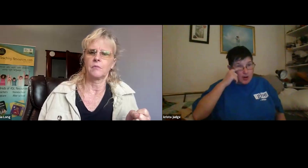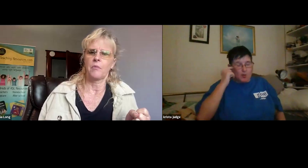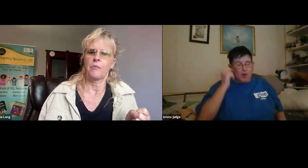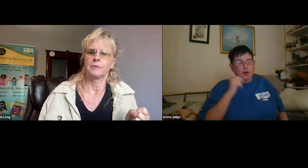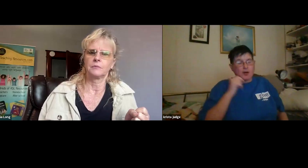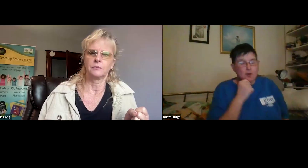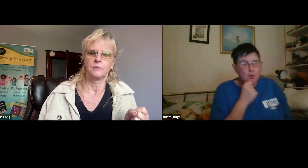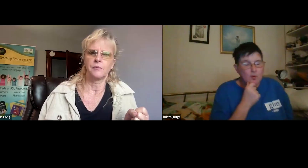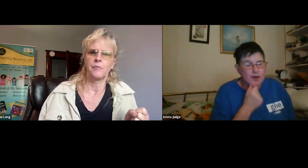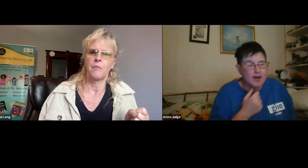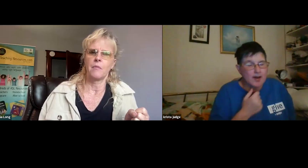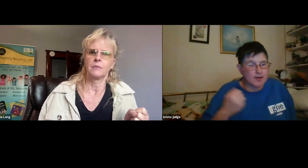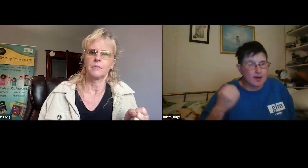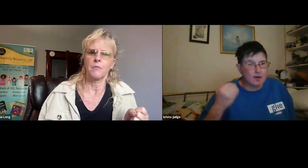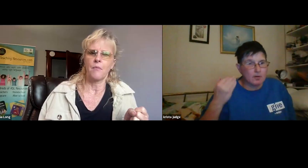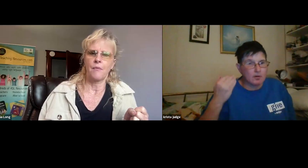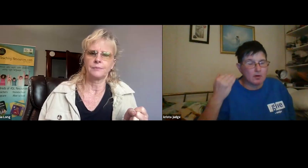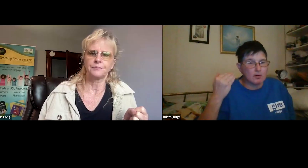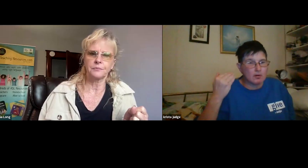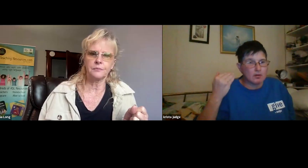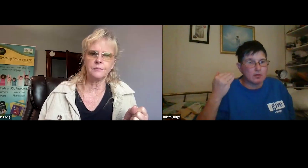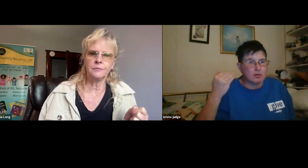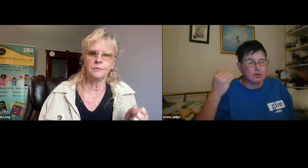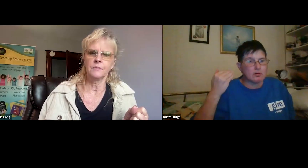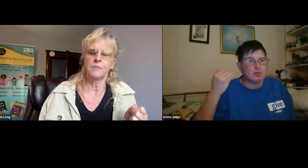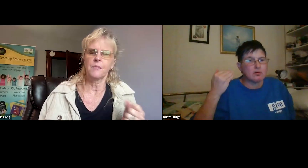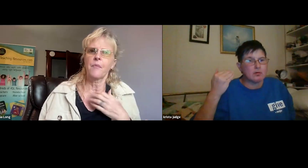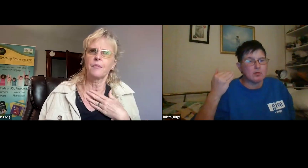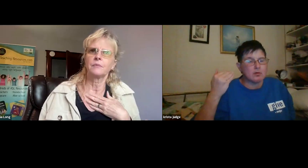Okay. Oh, okay. What would that now?